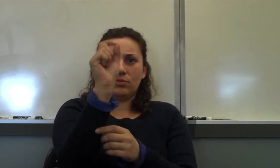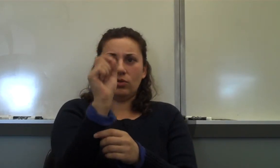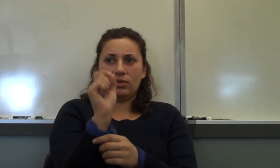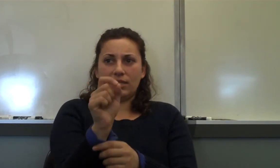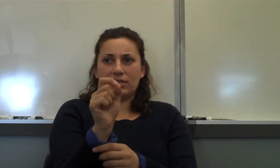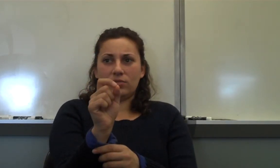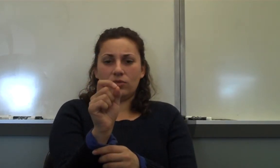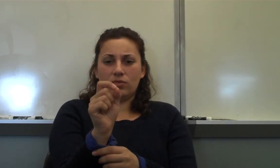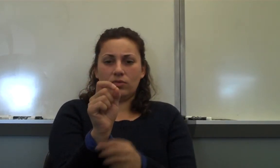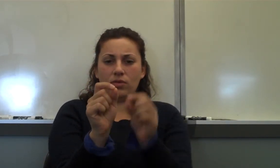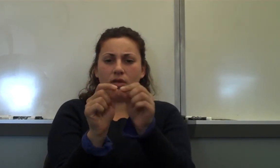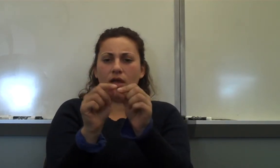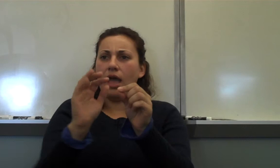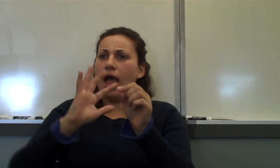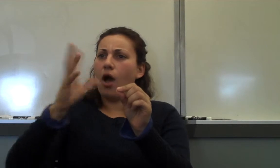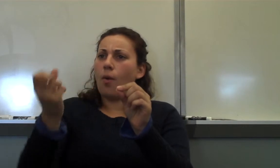here. 1, 2.